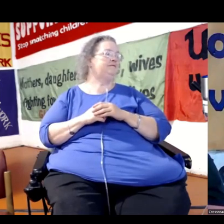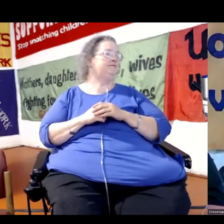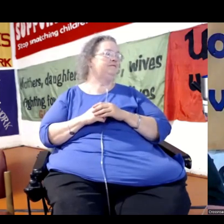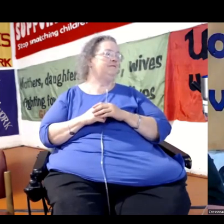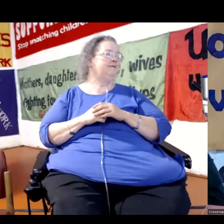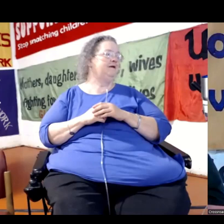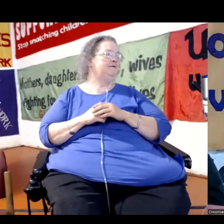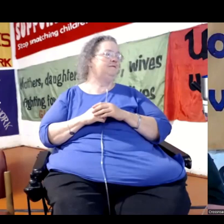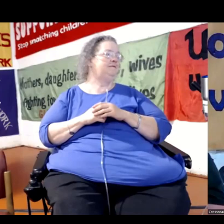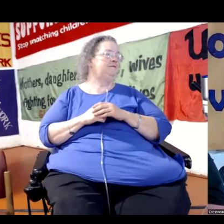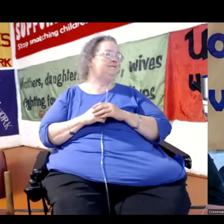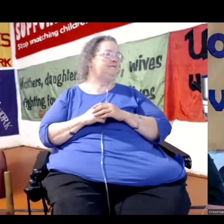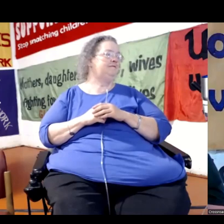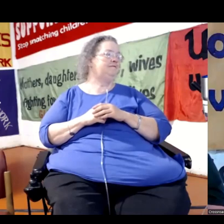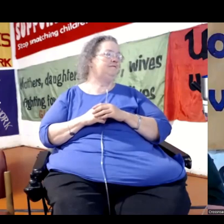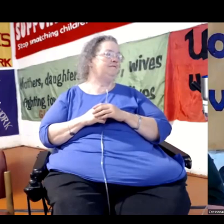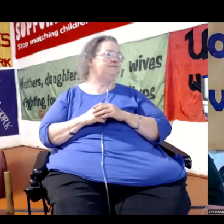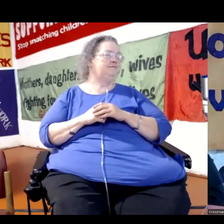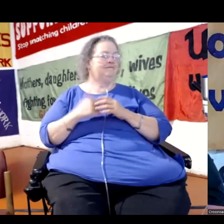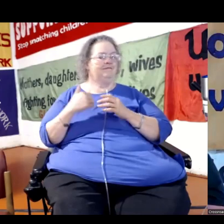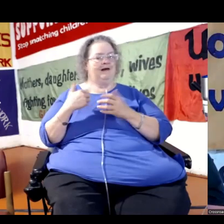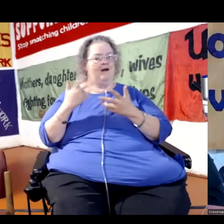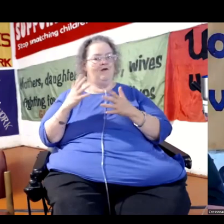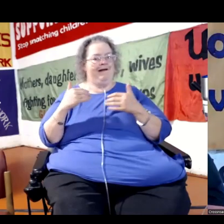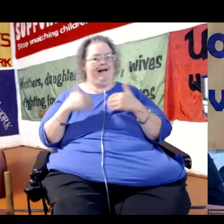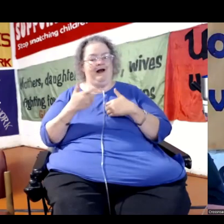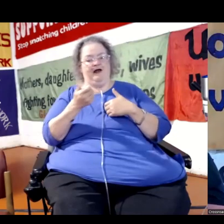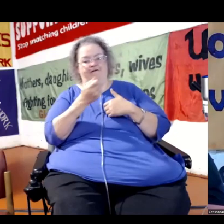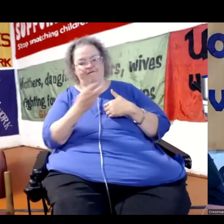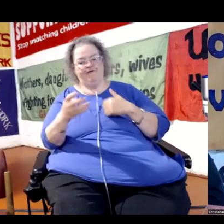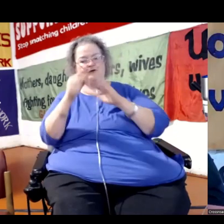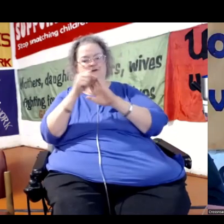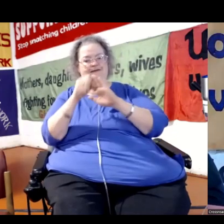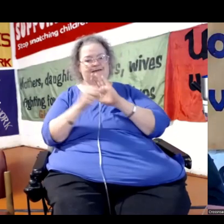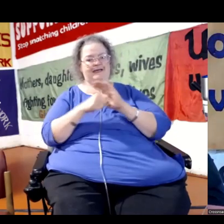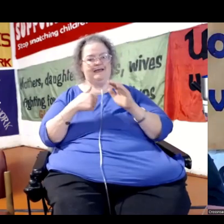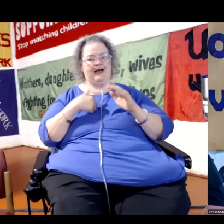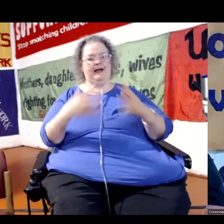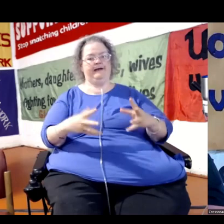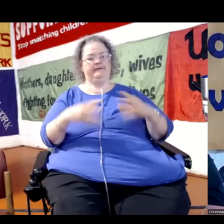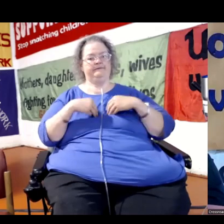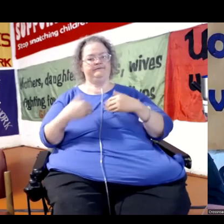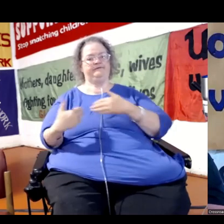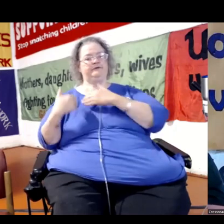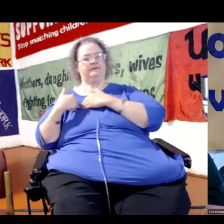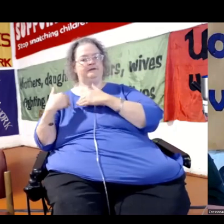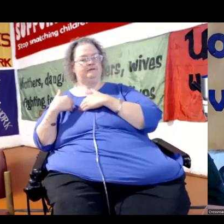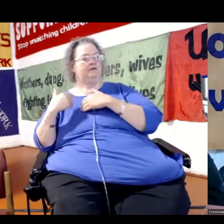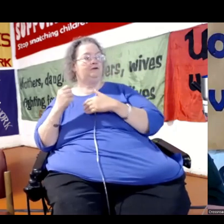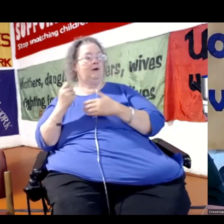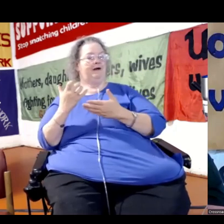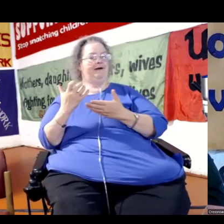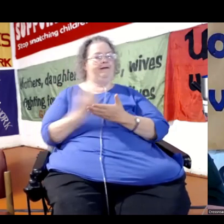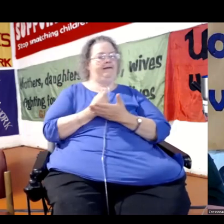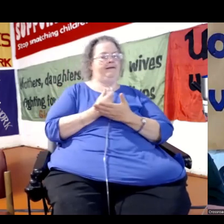and a couple other states that I had to be responsible for. So I will take this time to tell y'all some